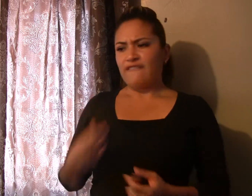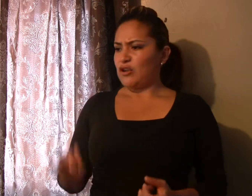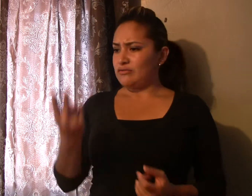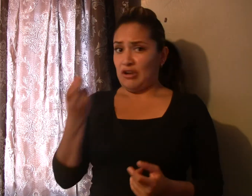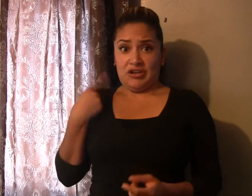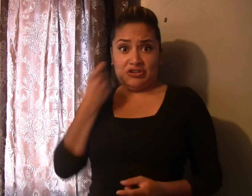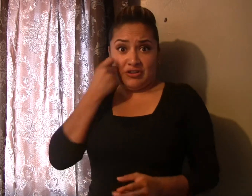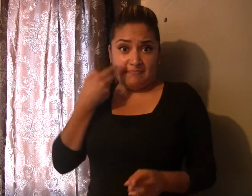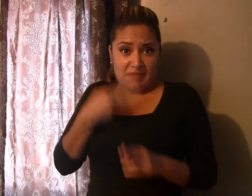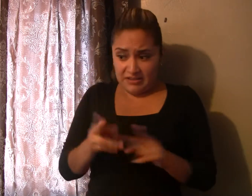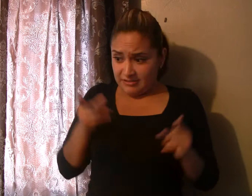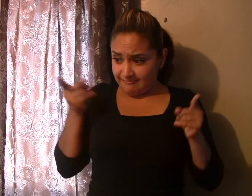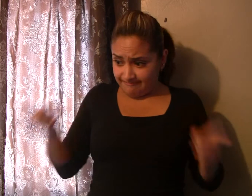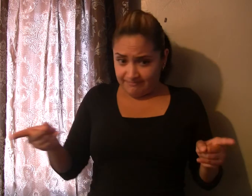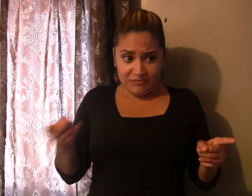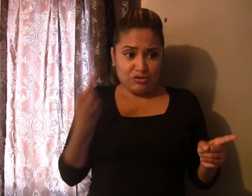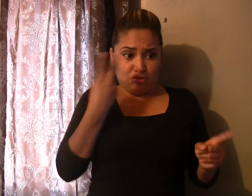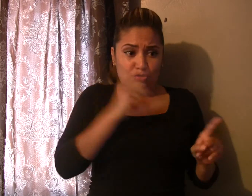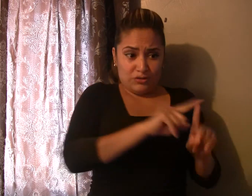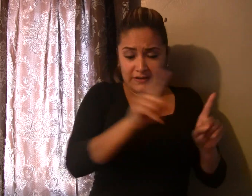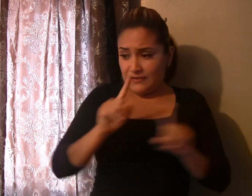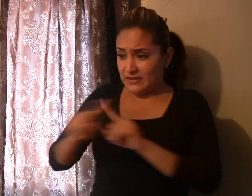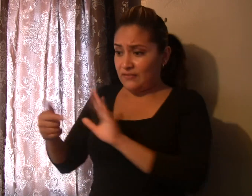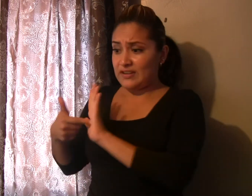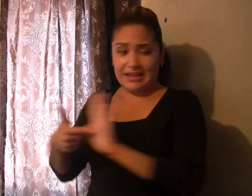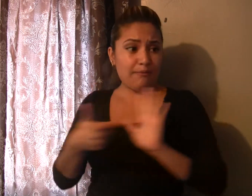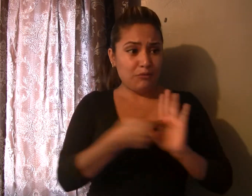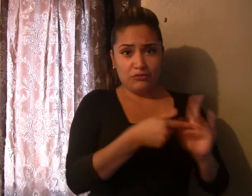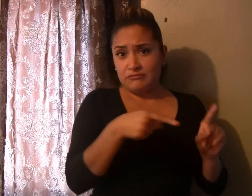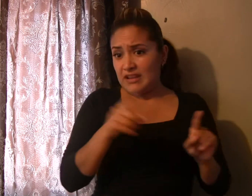reading, writing, and research projects for your students at all levels, and